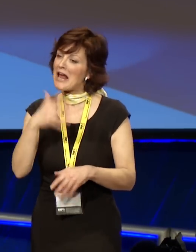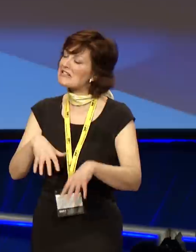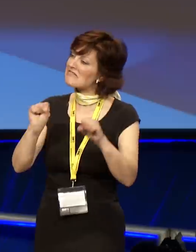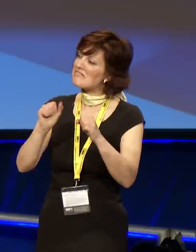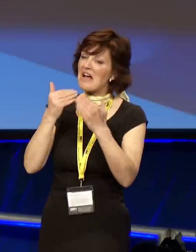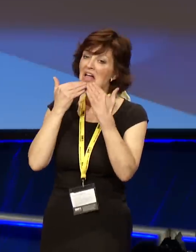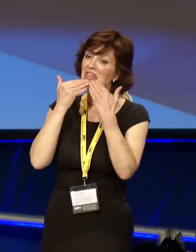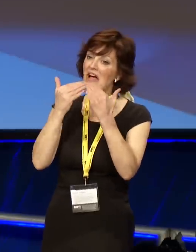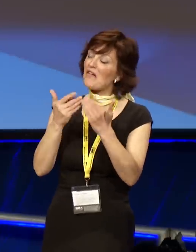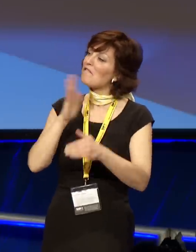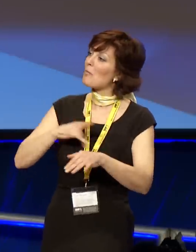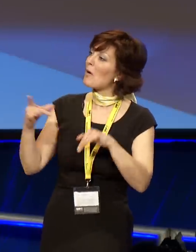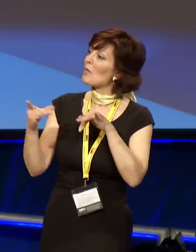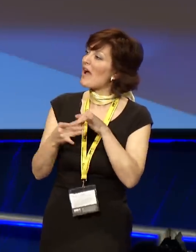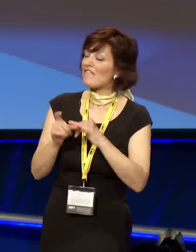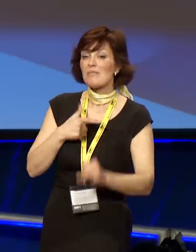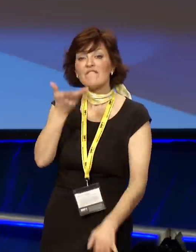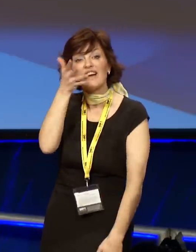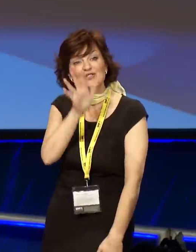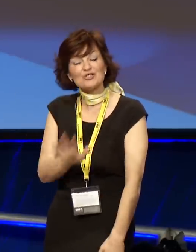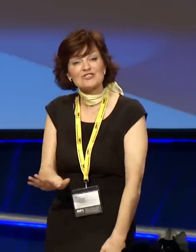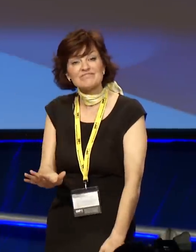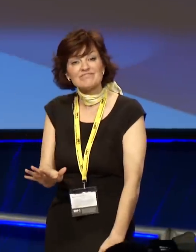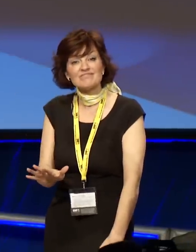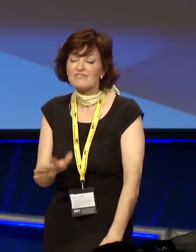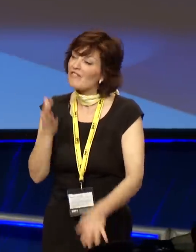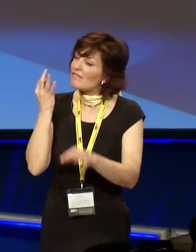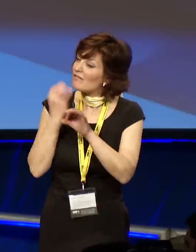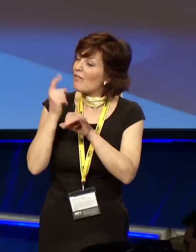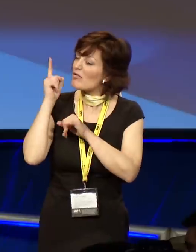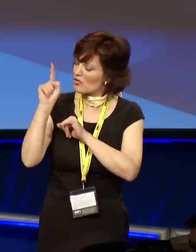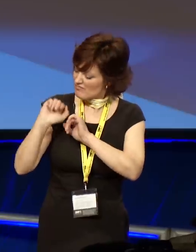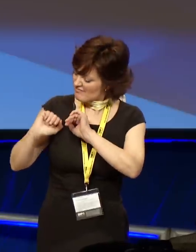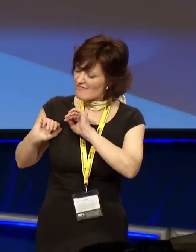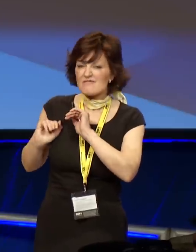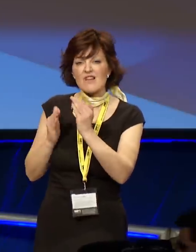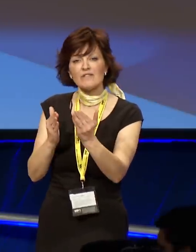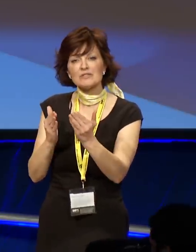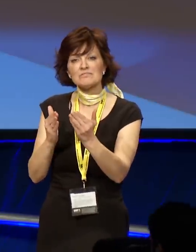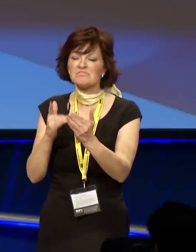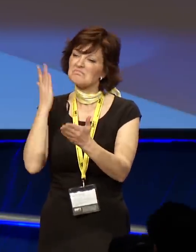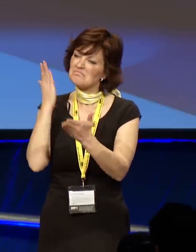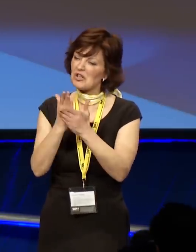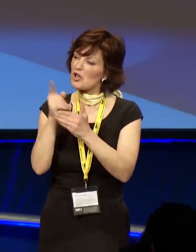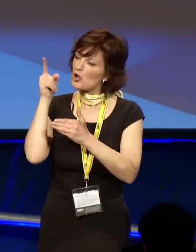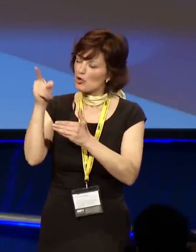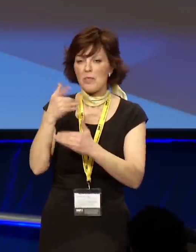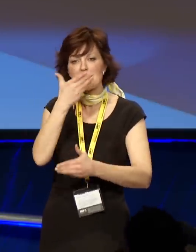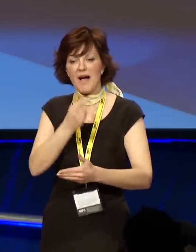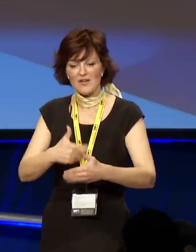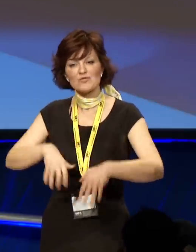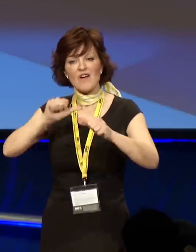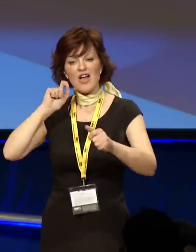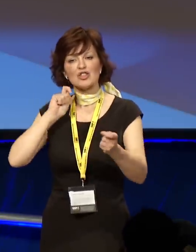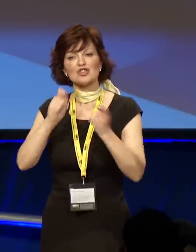thanking, on behalf of my wife and my five children, for your service and being the catalyst for change and a fairer